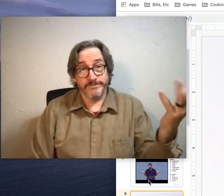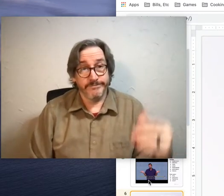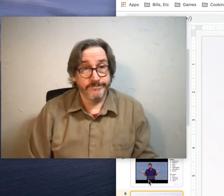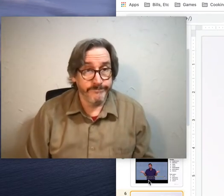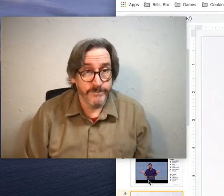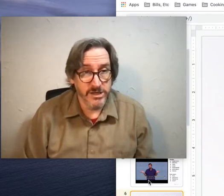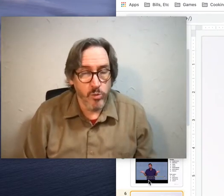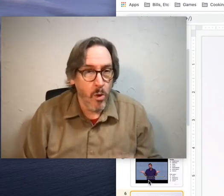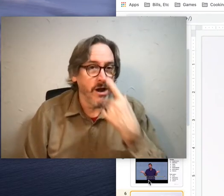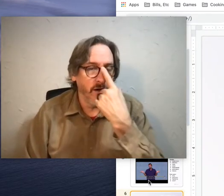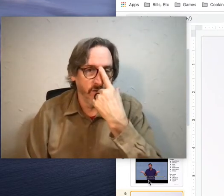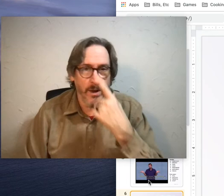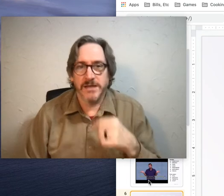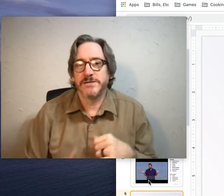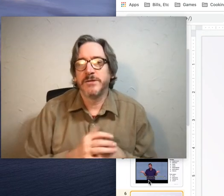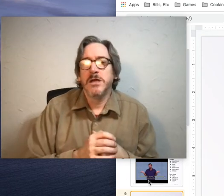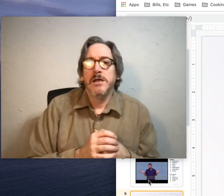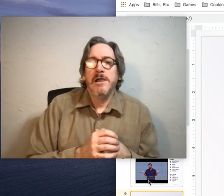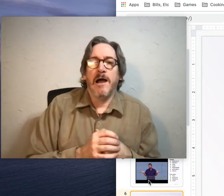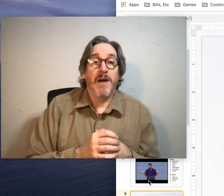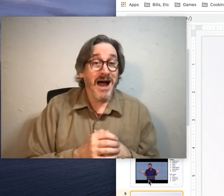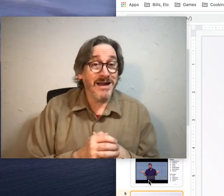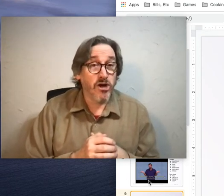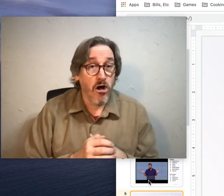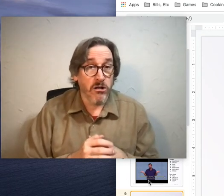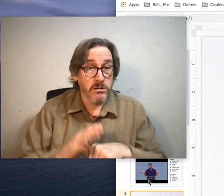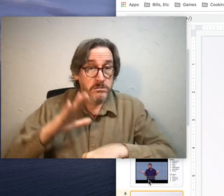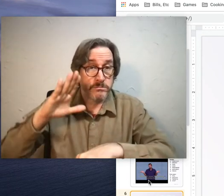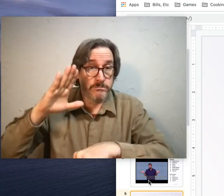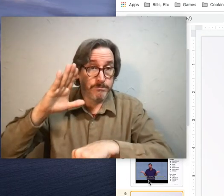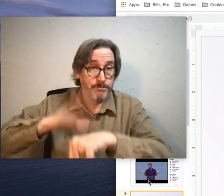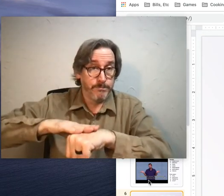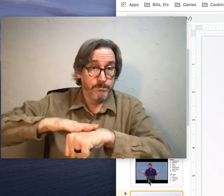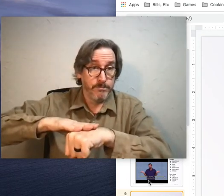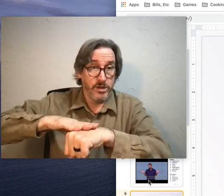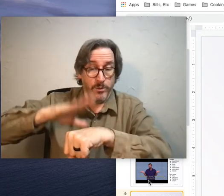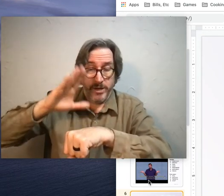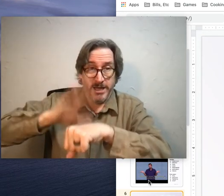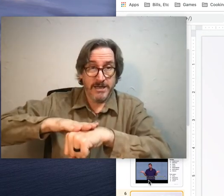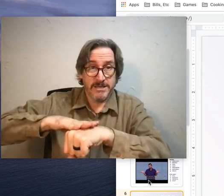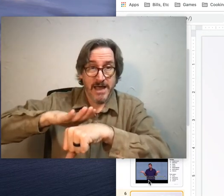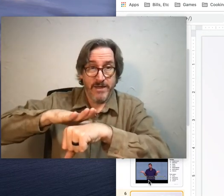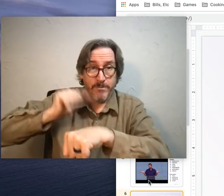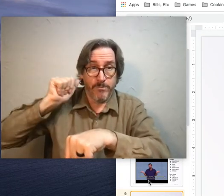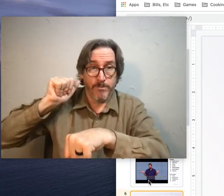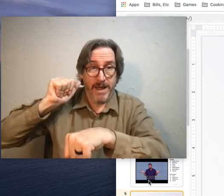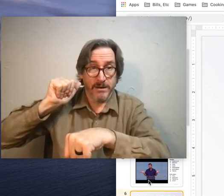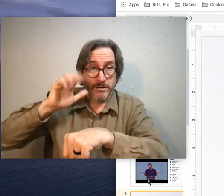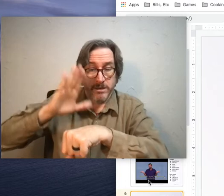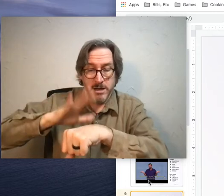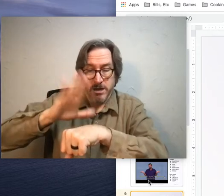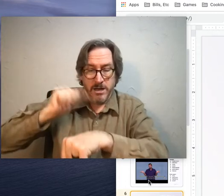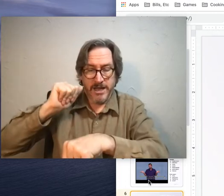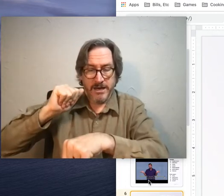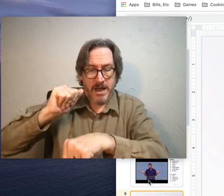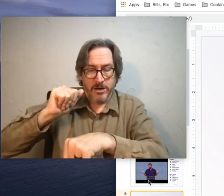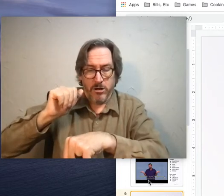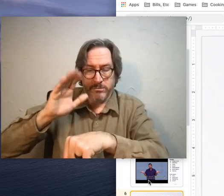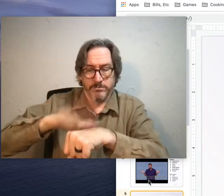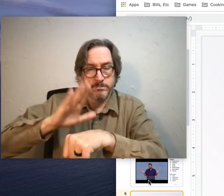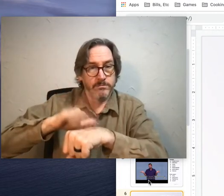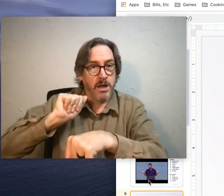Fingerspelling is one of the ways. On call, you hit and then beckon. Hit